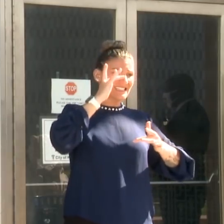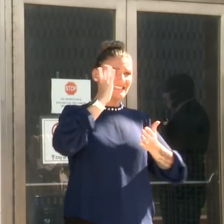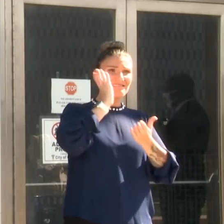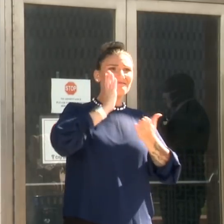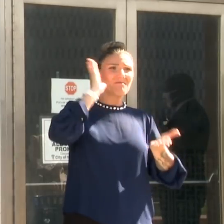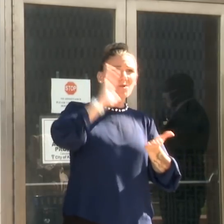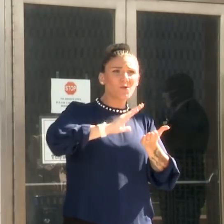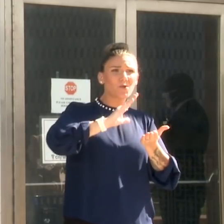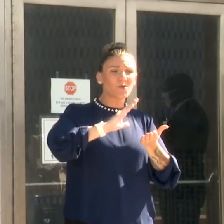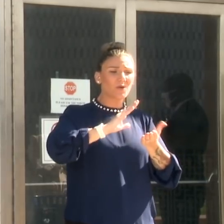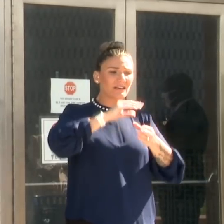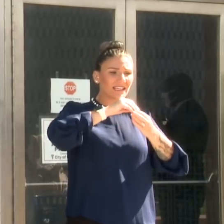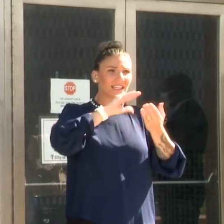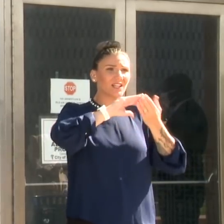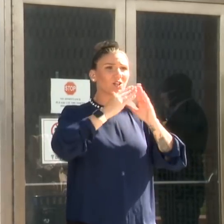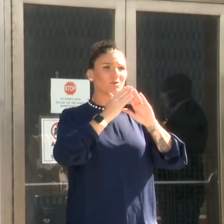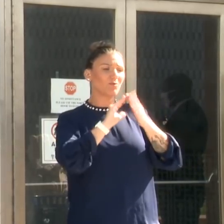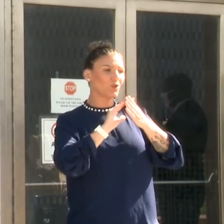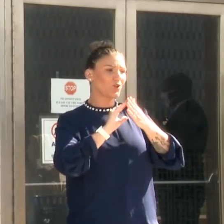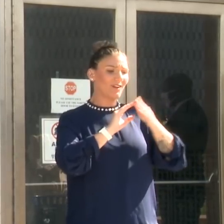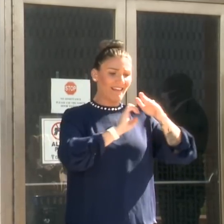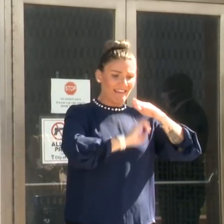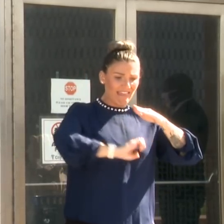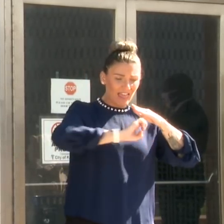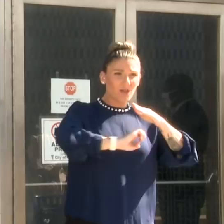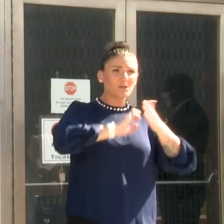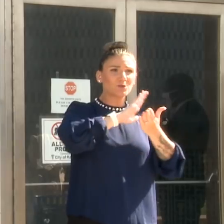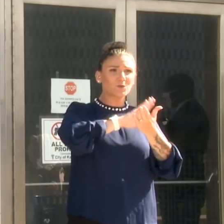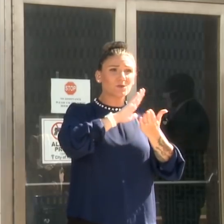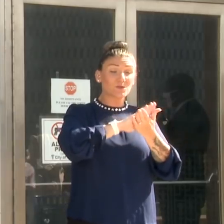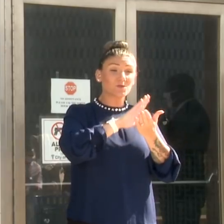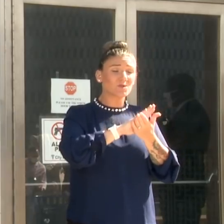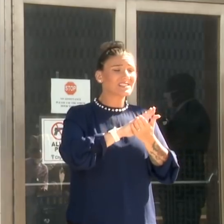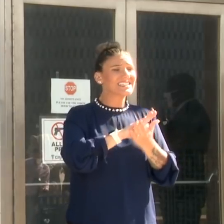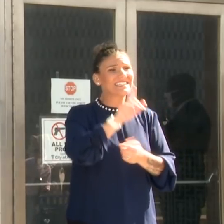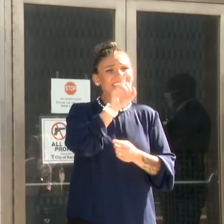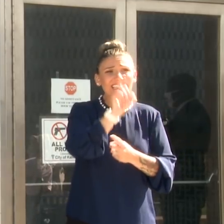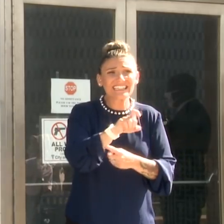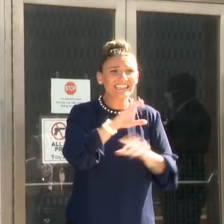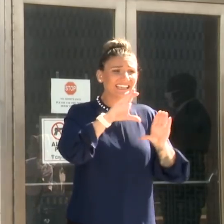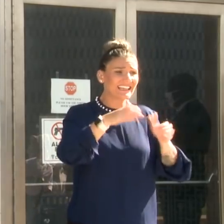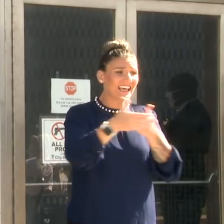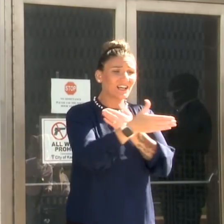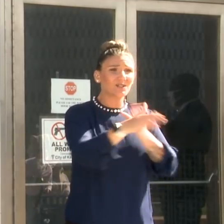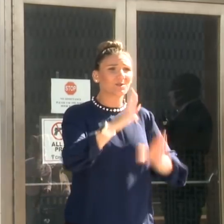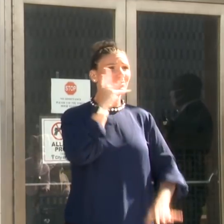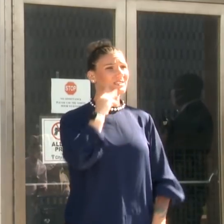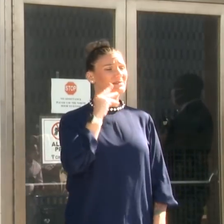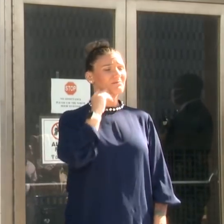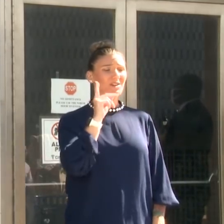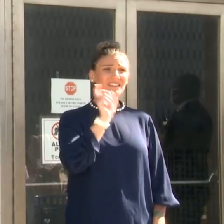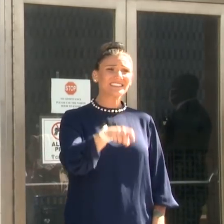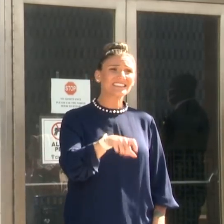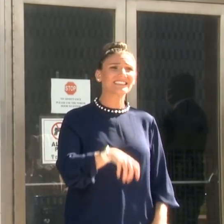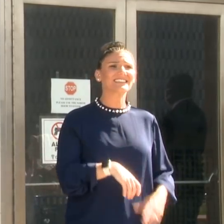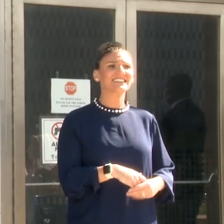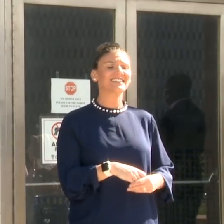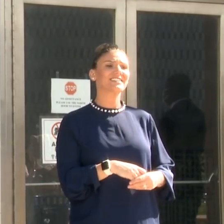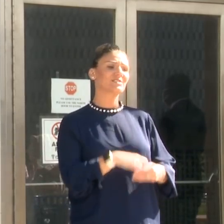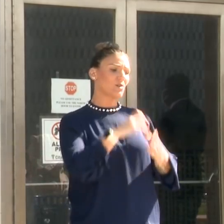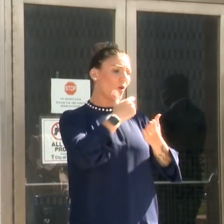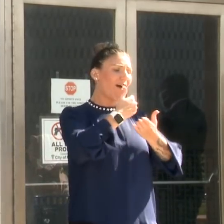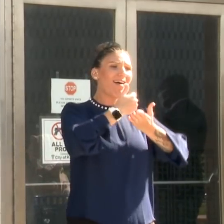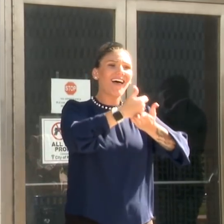community, our grade school kids in particular need that classroom experience. So let's help